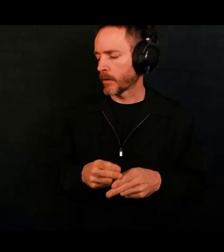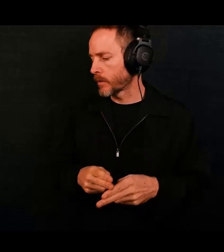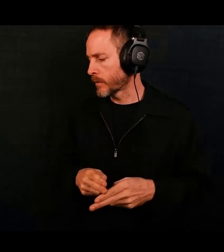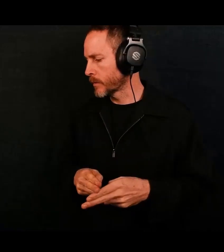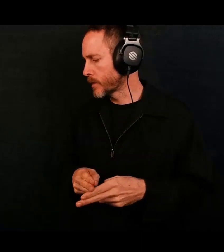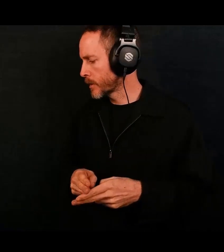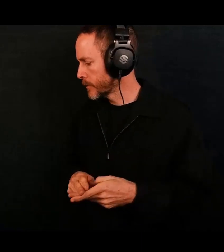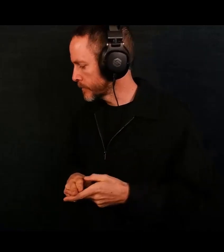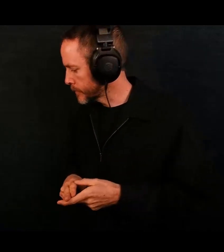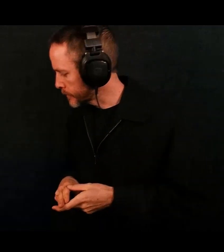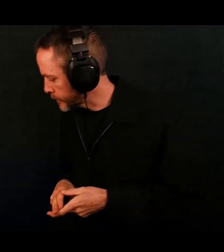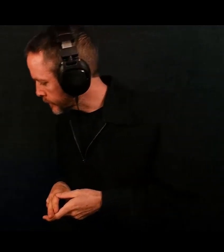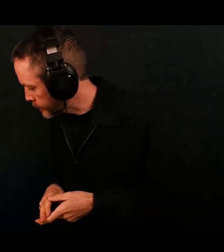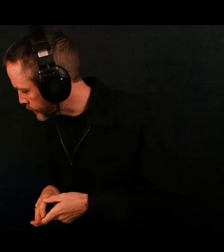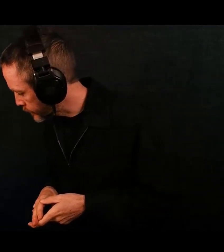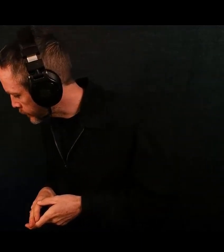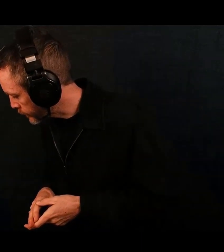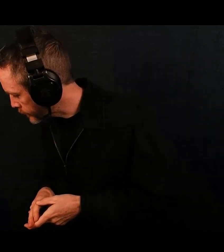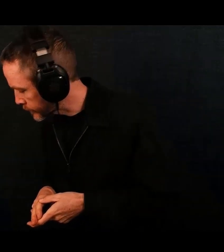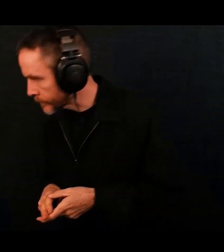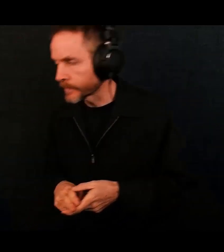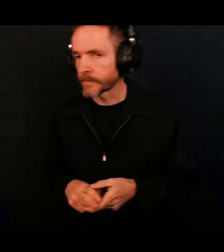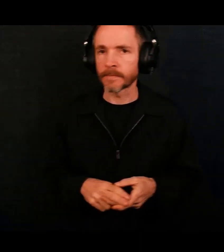That's called